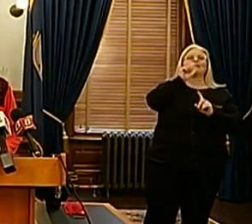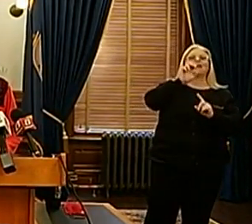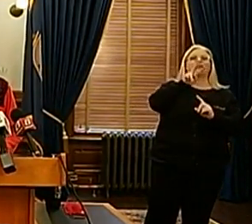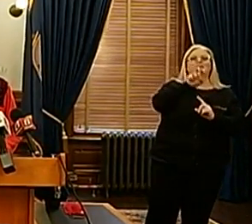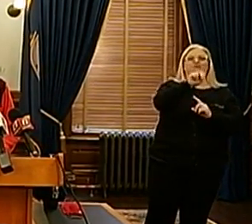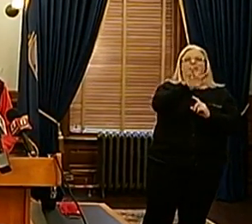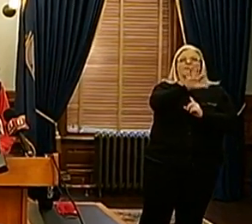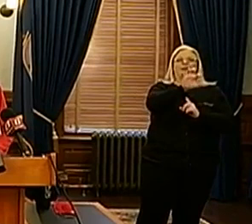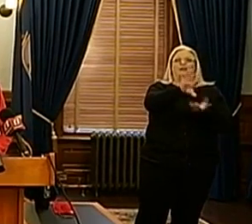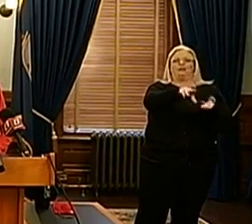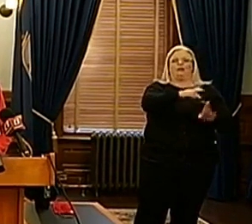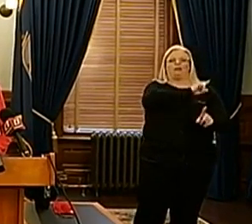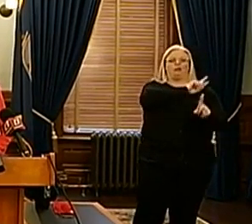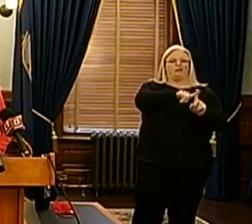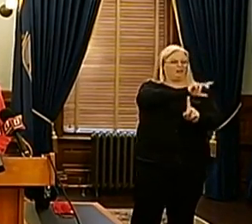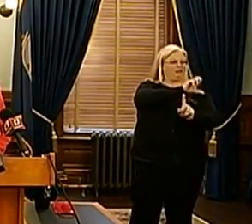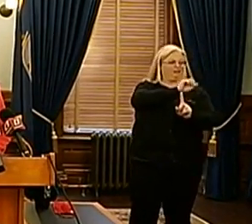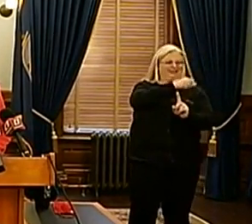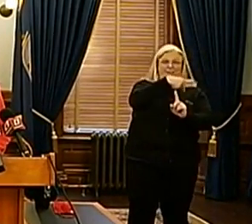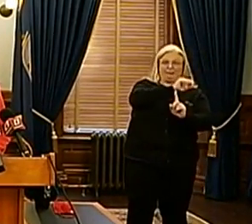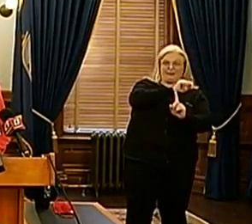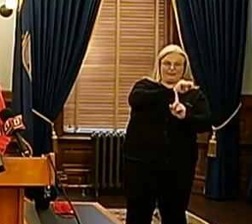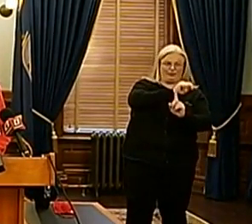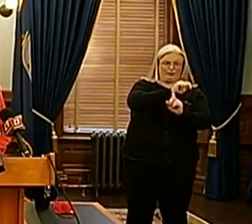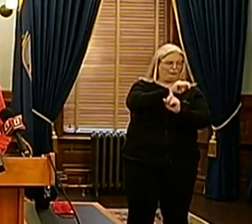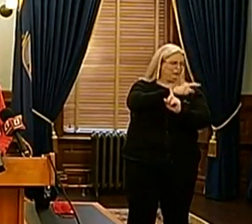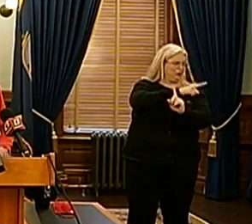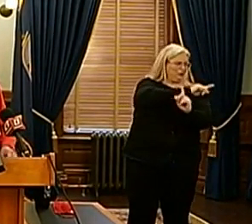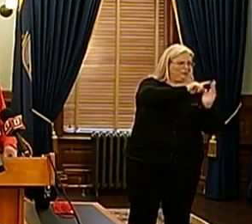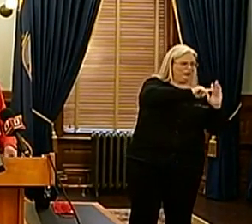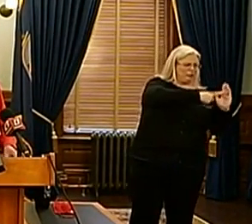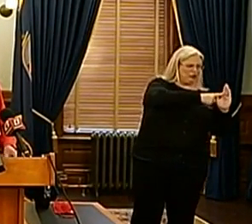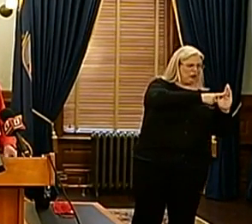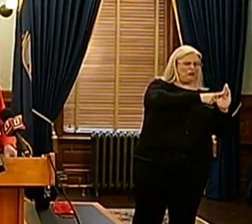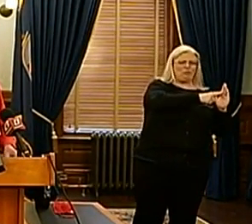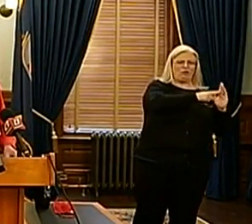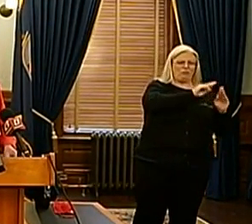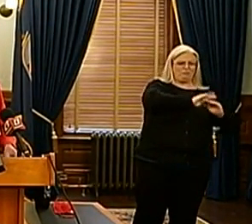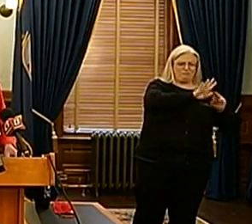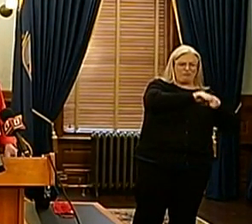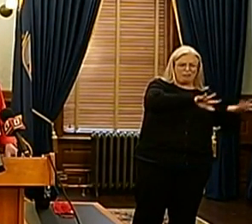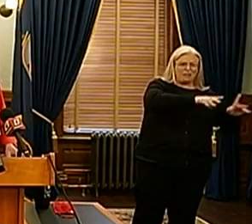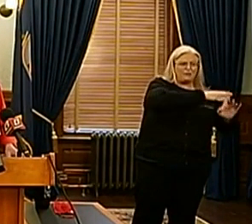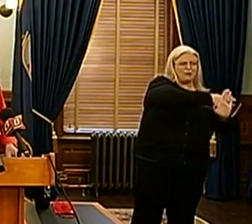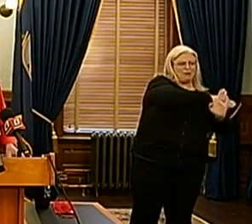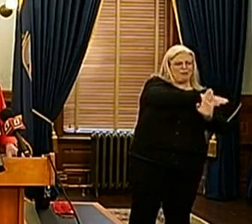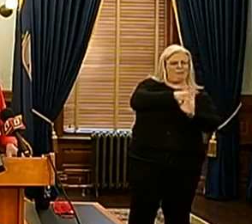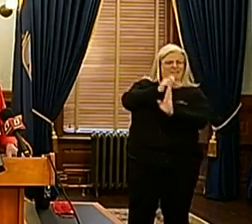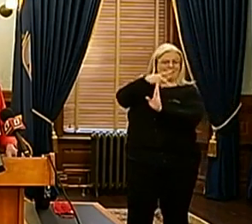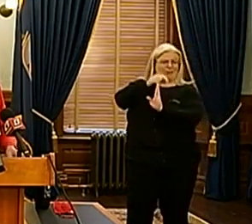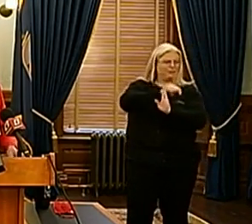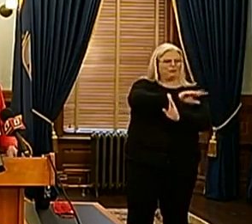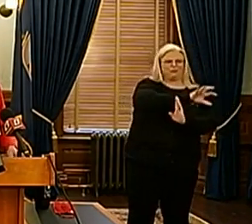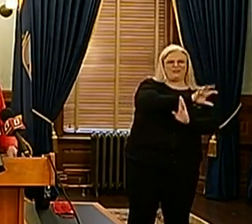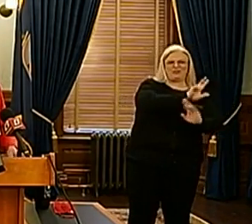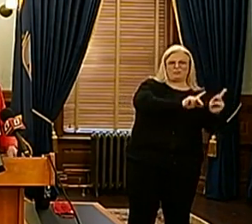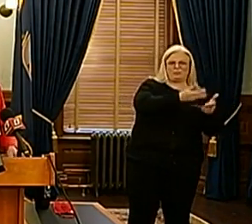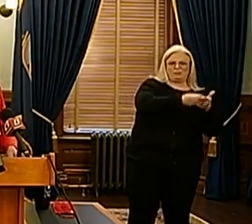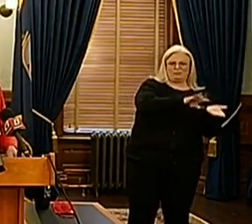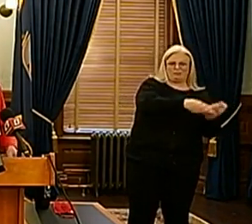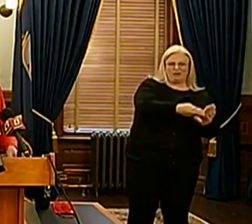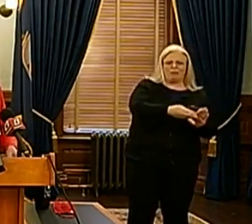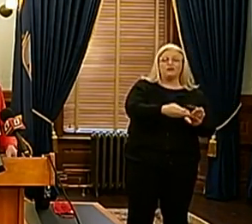COVID deaths until September, roughly 6 months after the pandemic began. It took a little